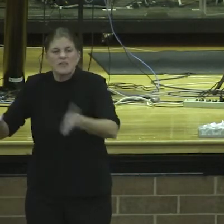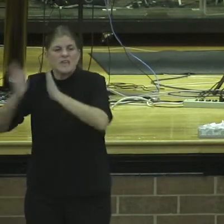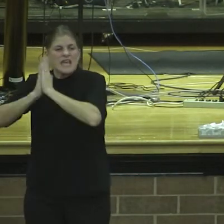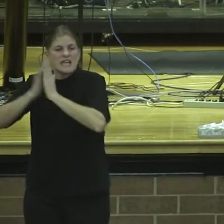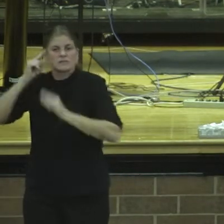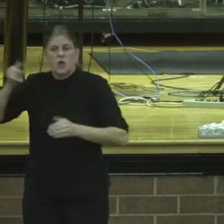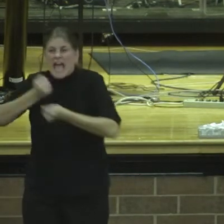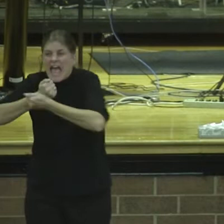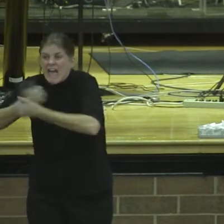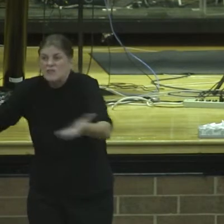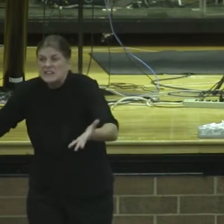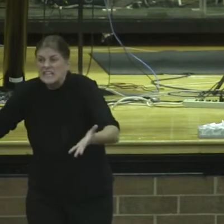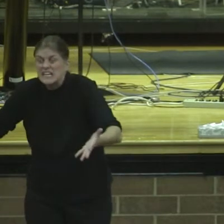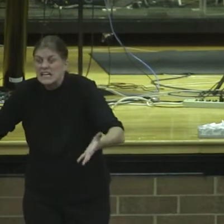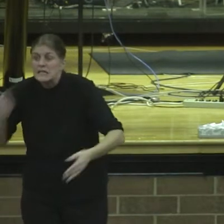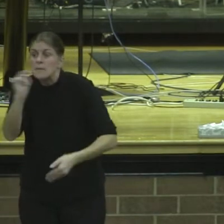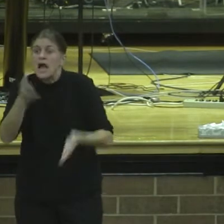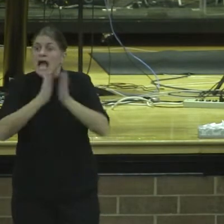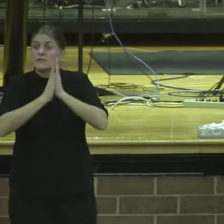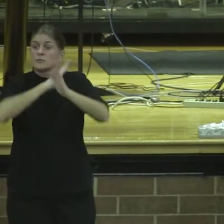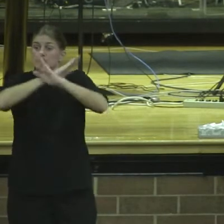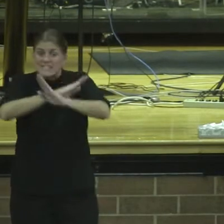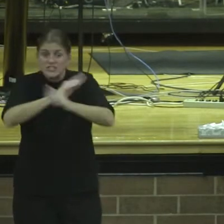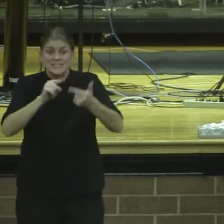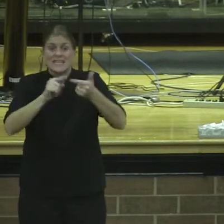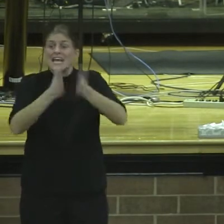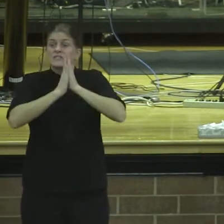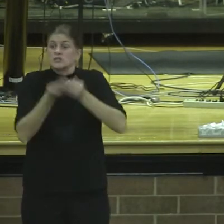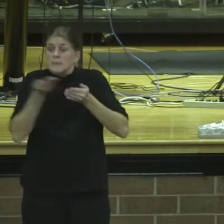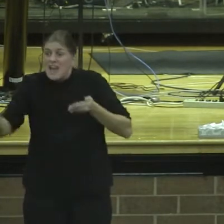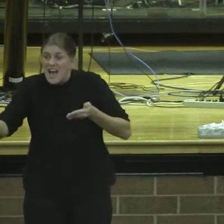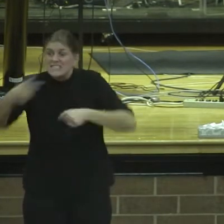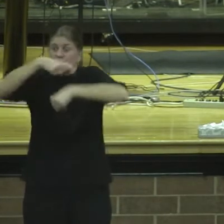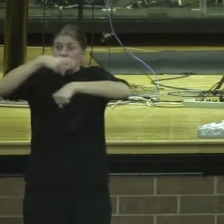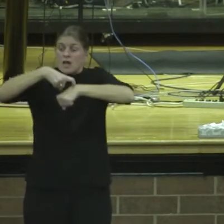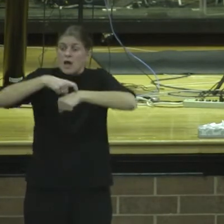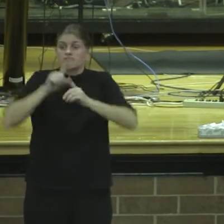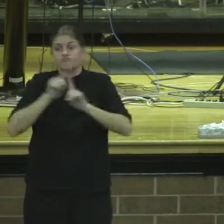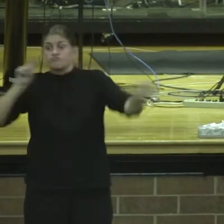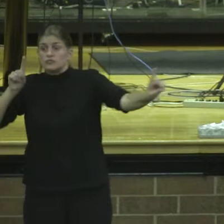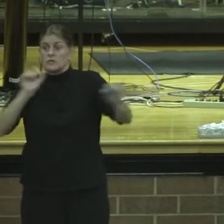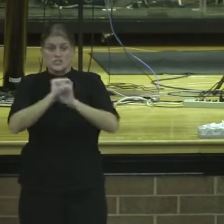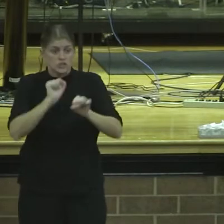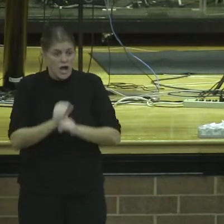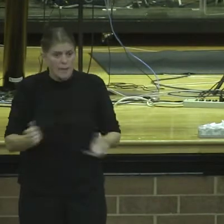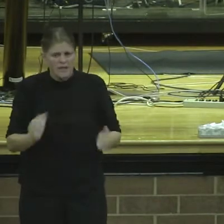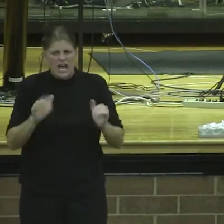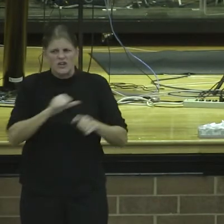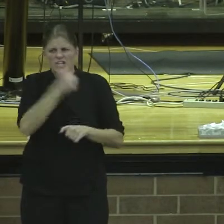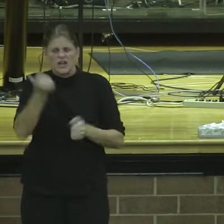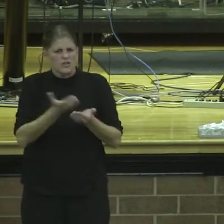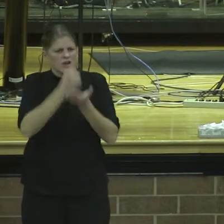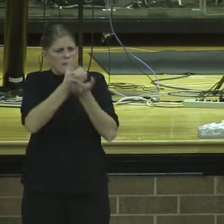Now, this isn't like a small order. I mean, he asked for protection. He asked for supplies, for time away from his job, which, how are you going to get another cupbearer